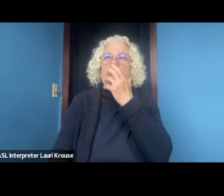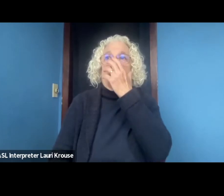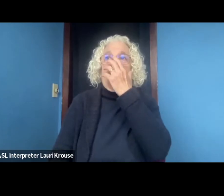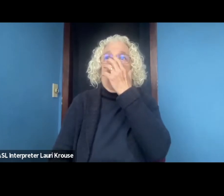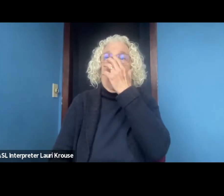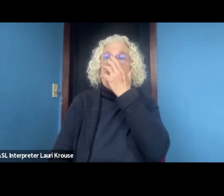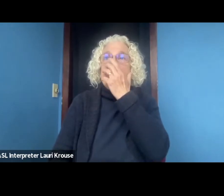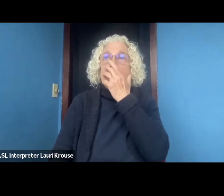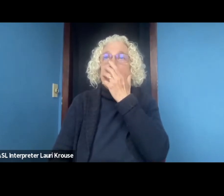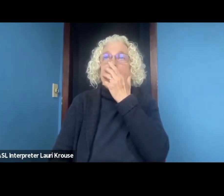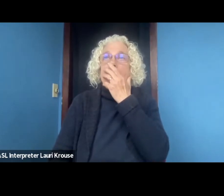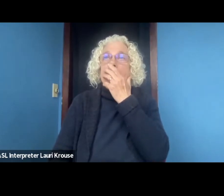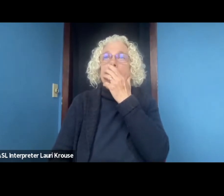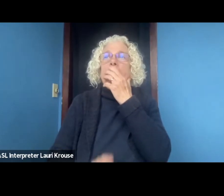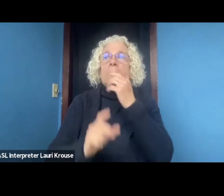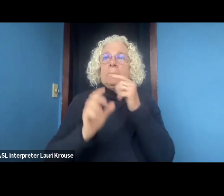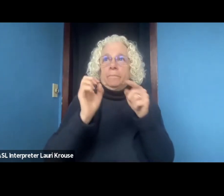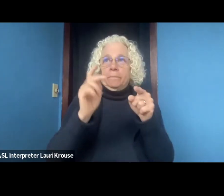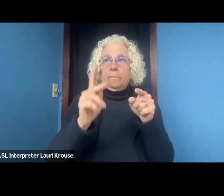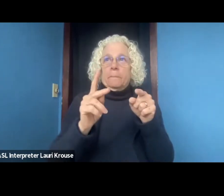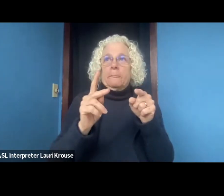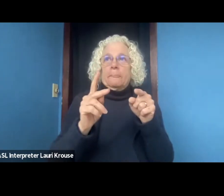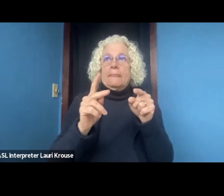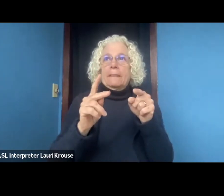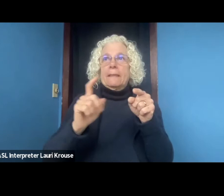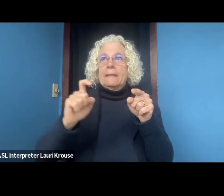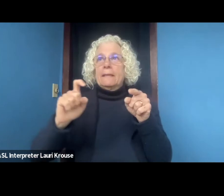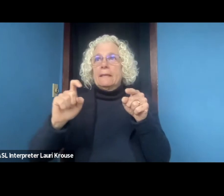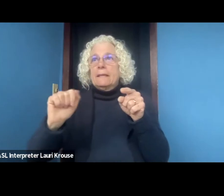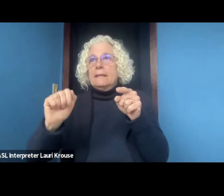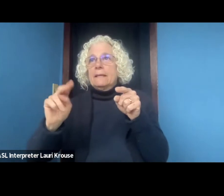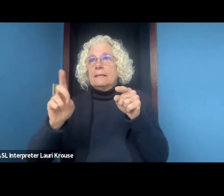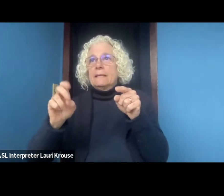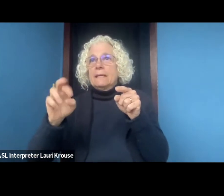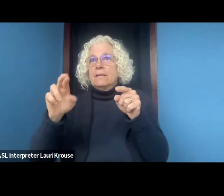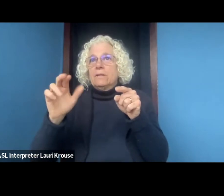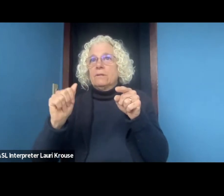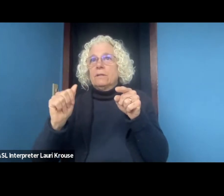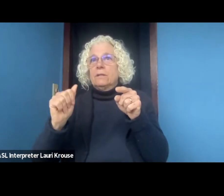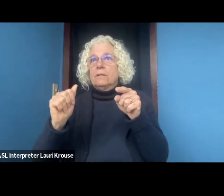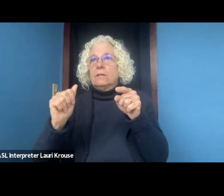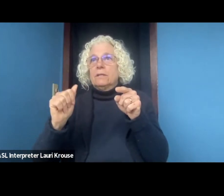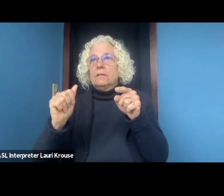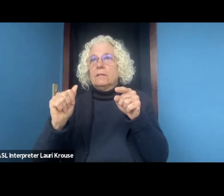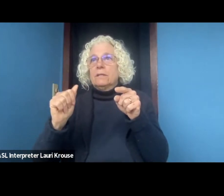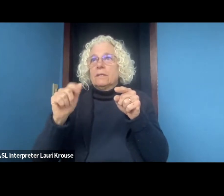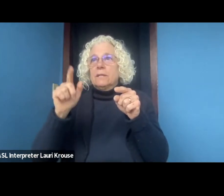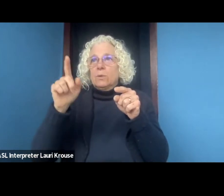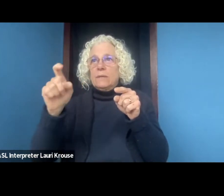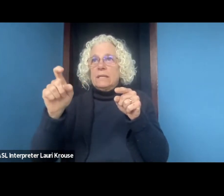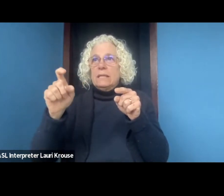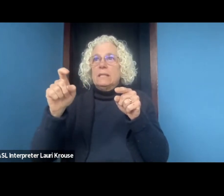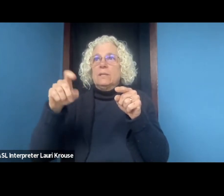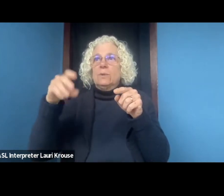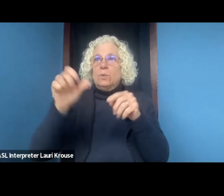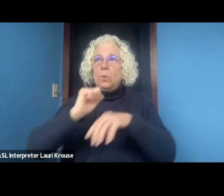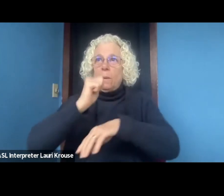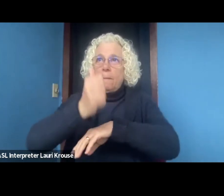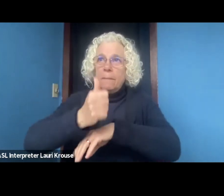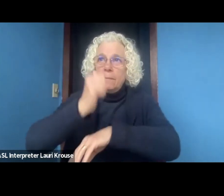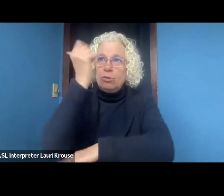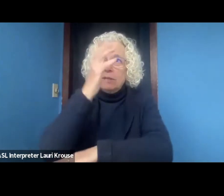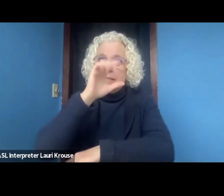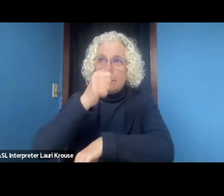can someone, okay, thank you, Sandra. I'm gonna let you, we need to plant trees, we need to take a stand, make the